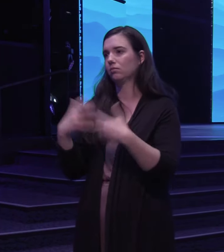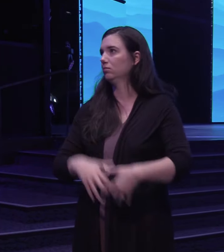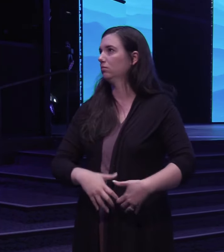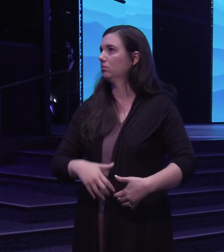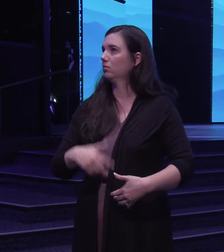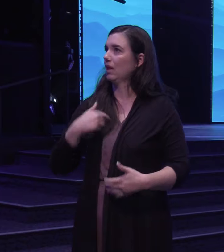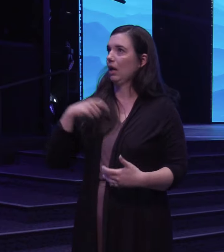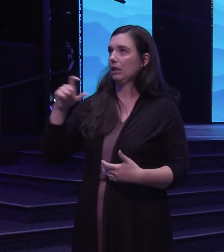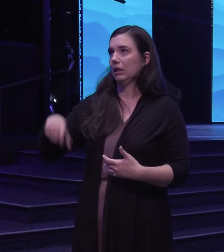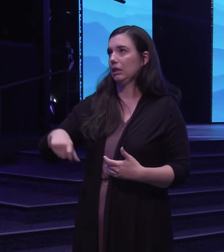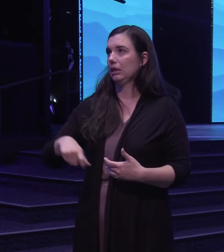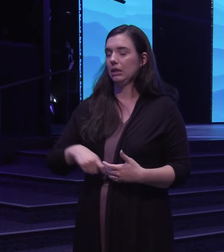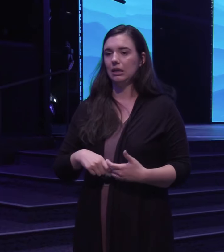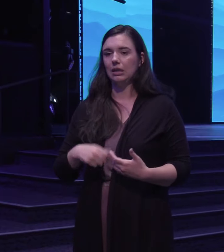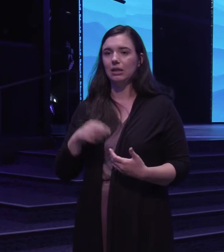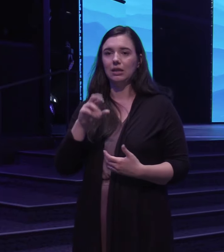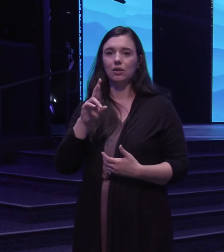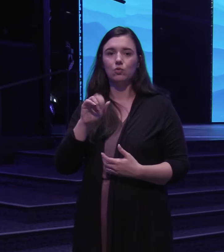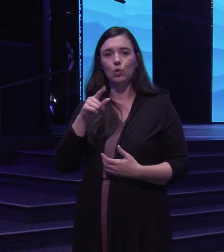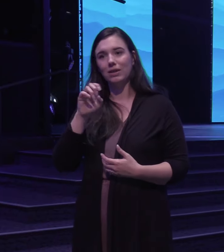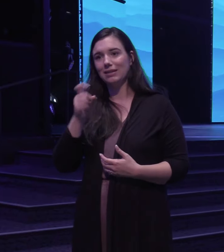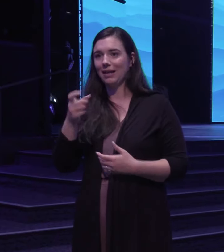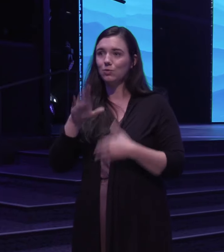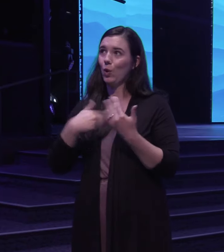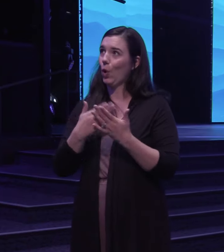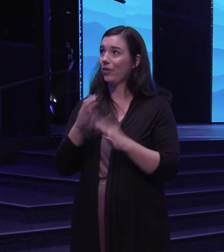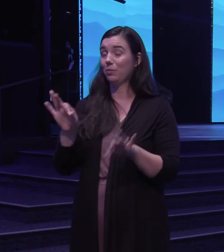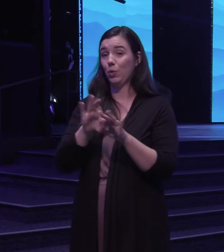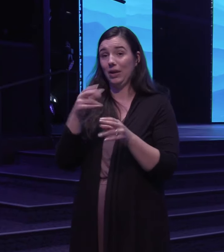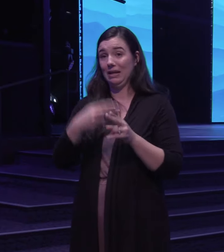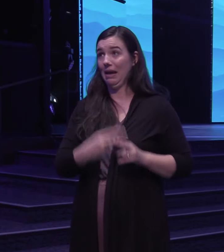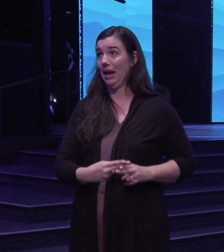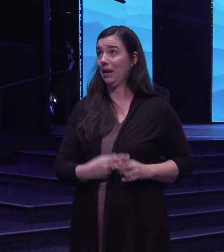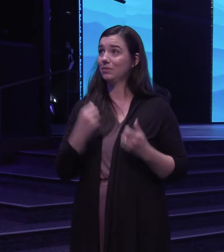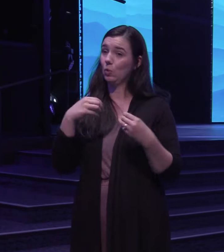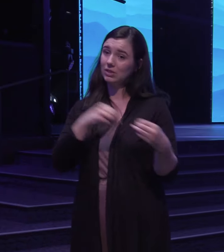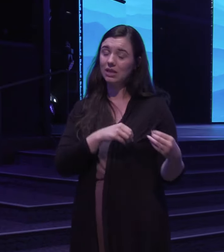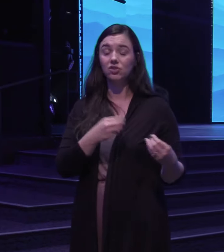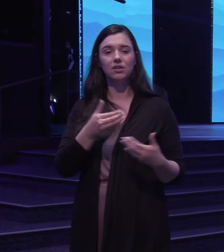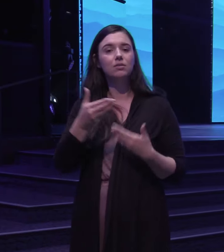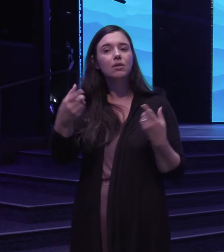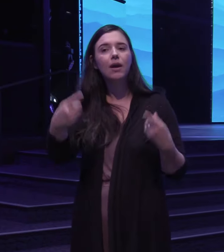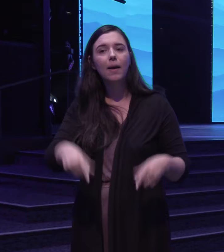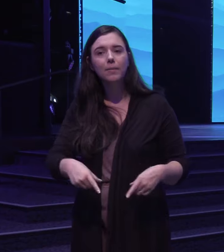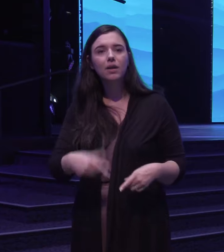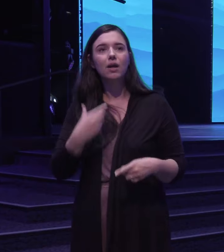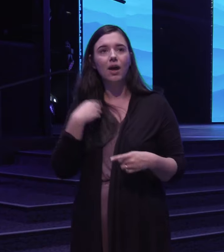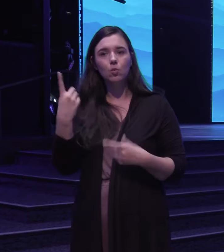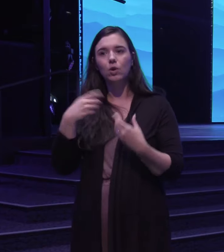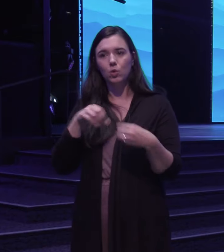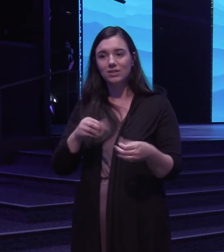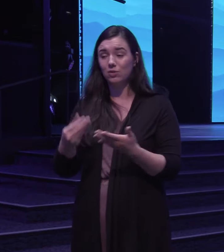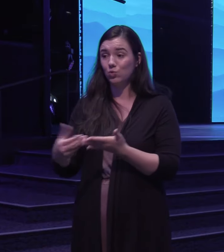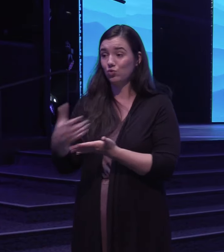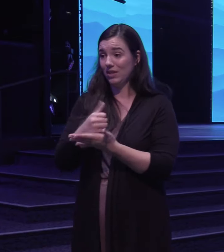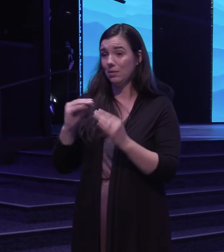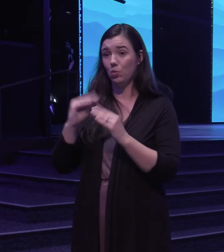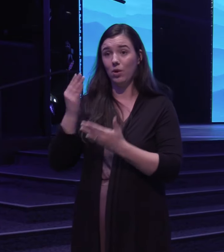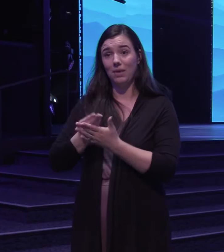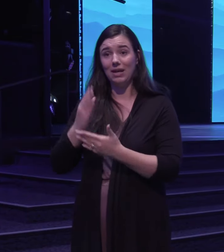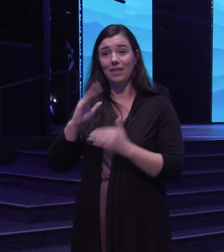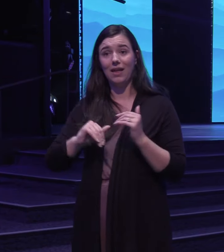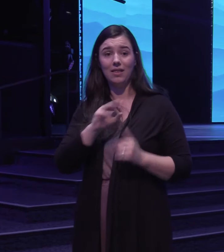you need. A Rolodex with all the important names, a lot of money, an organization. Next thing I knew, I had an organization that was raising more money than